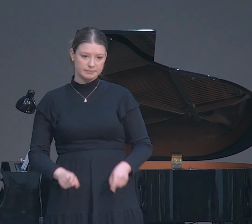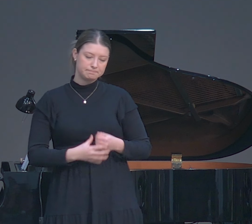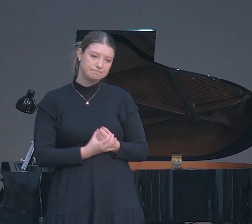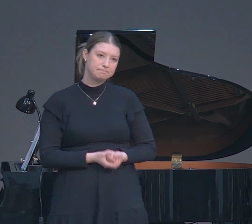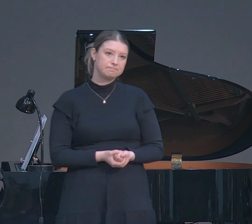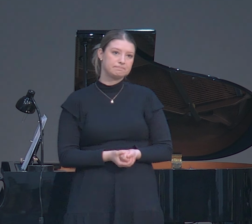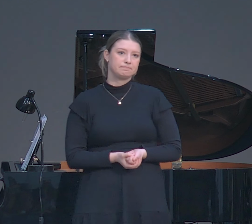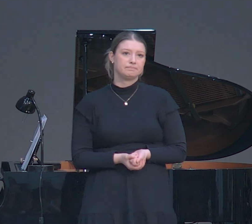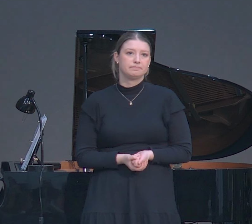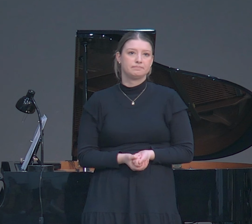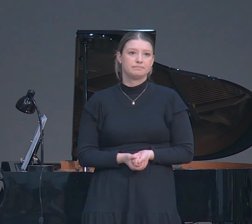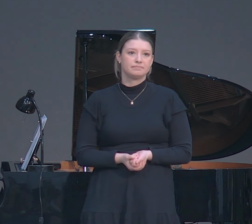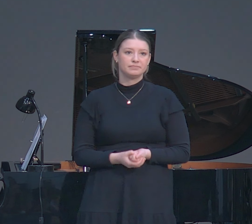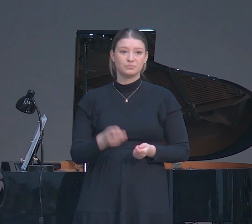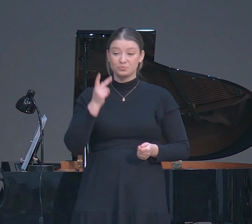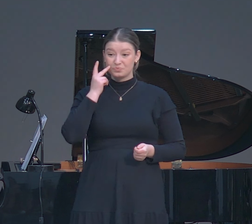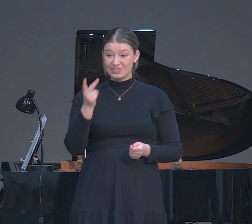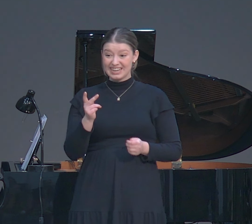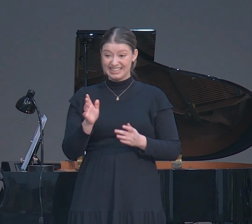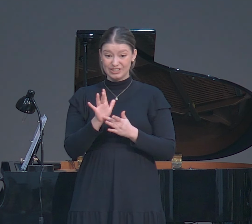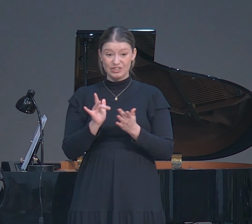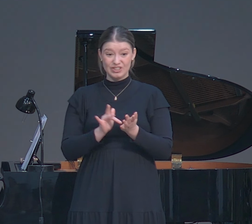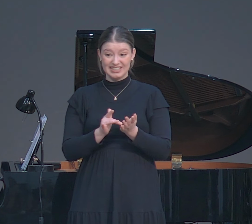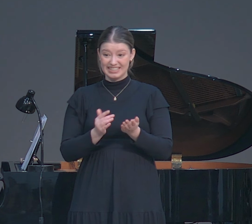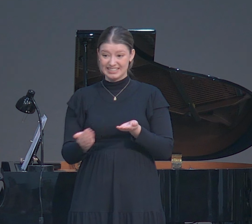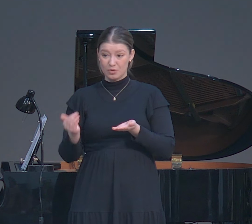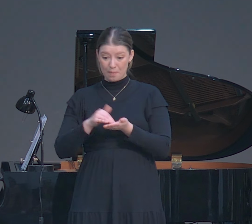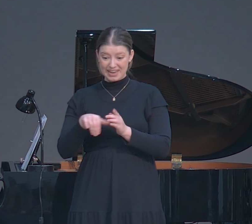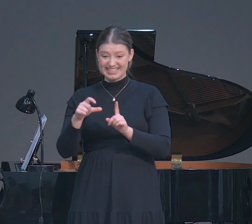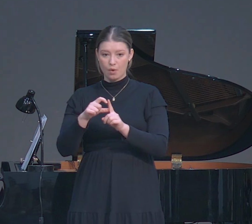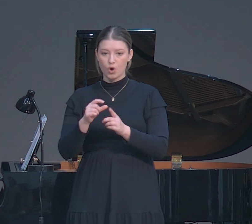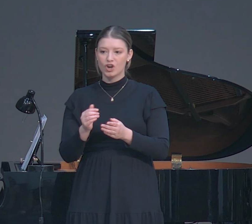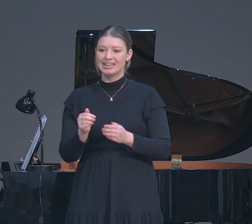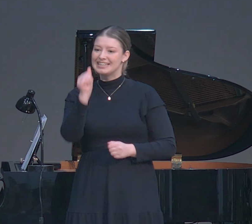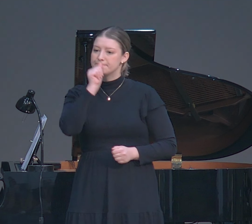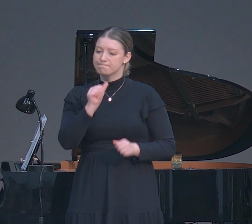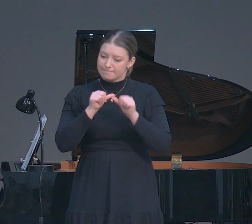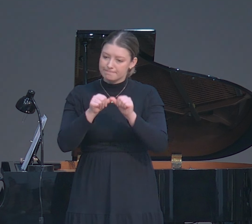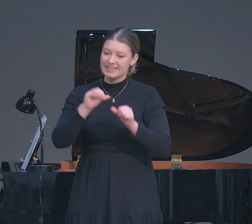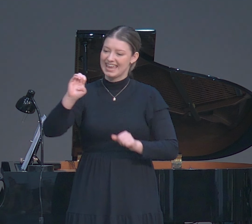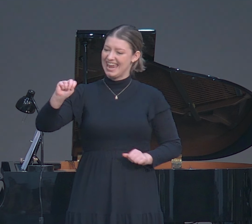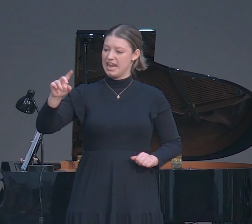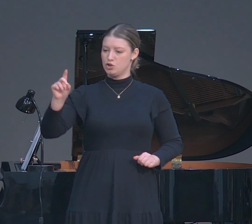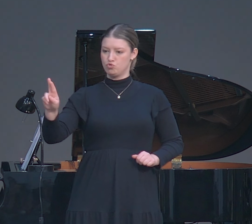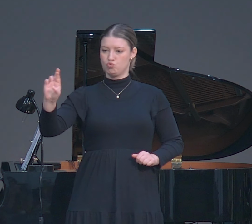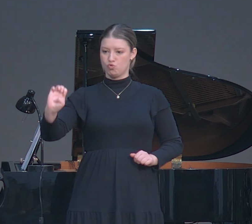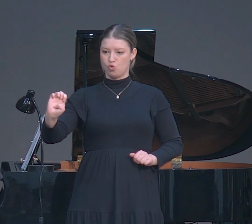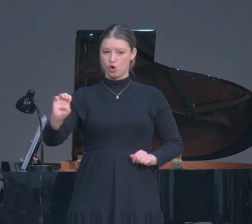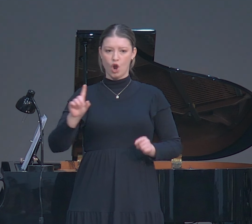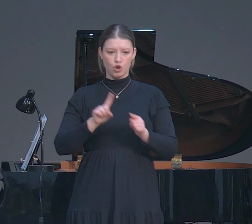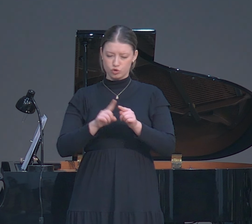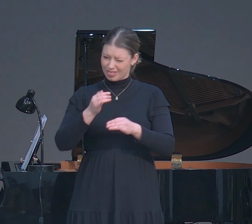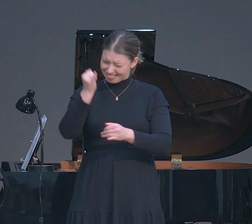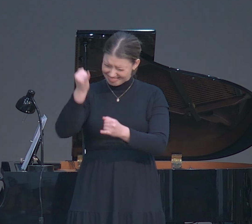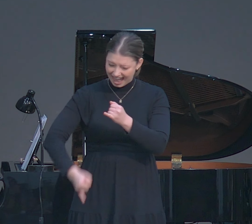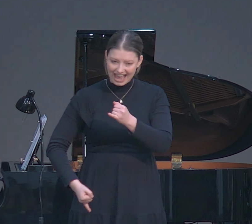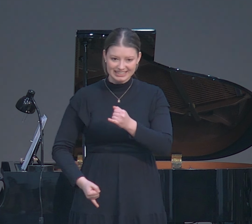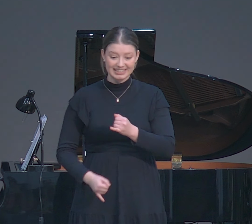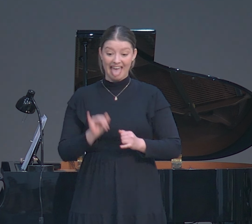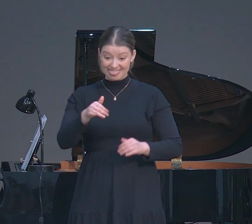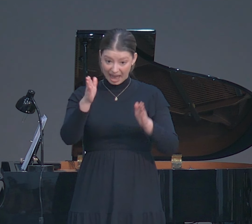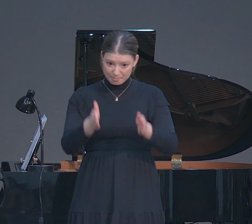friends, here we find Jesus repeating something from our text, the word endure. The one who endures to the end will be